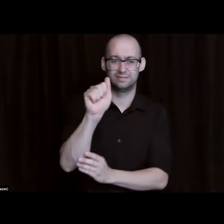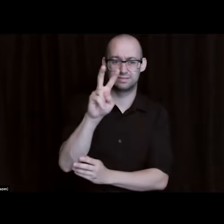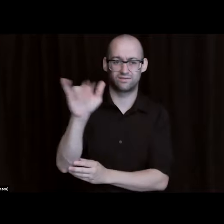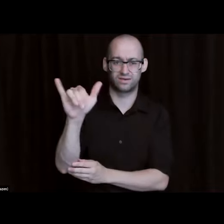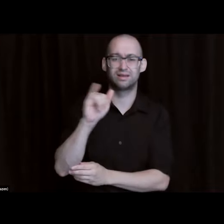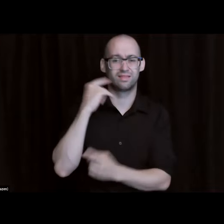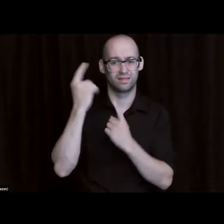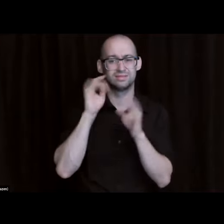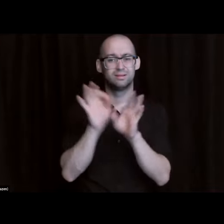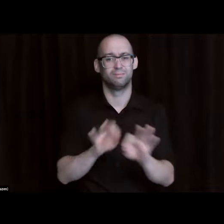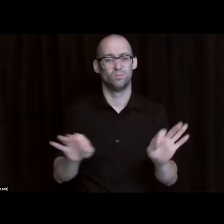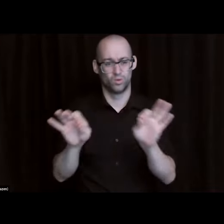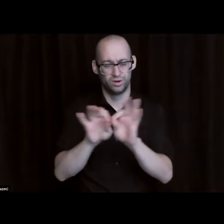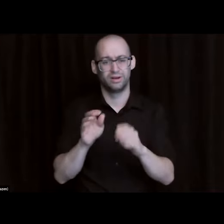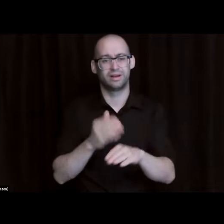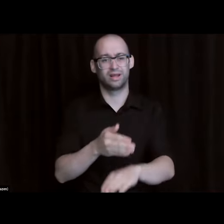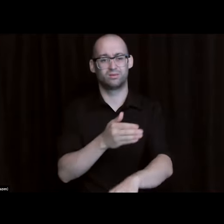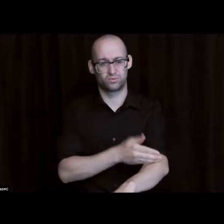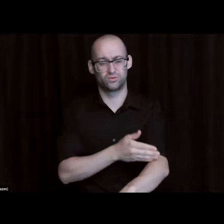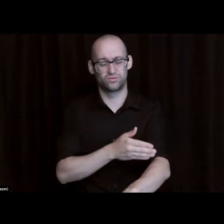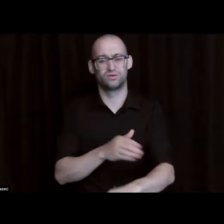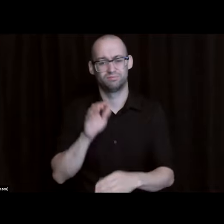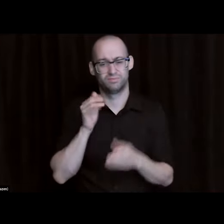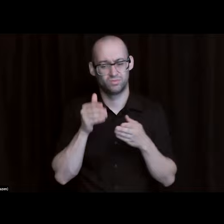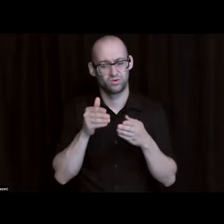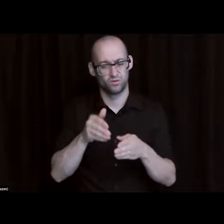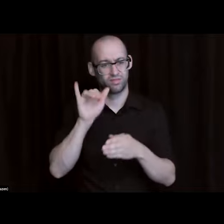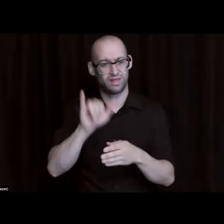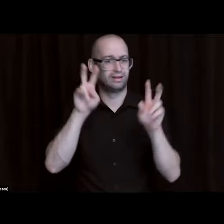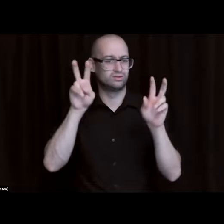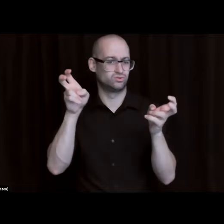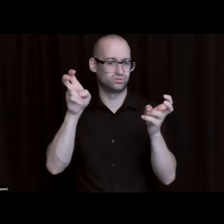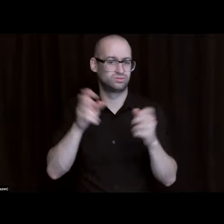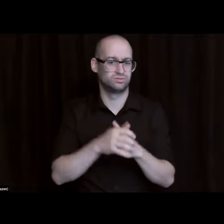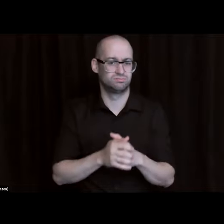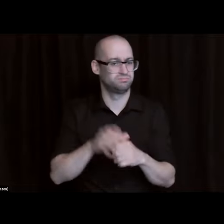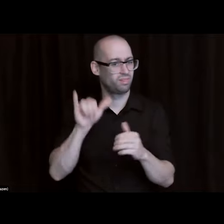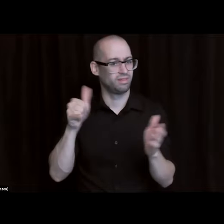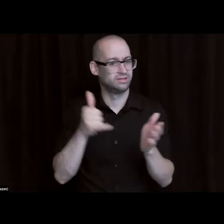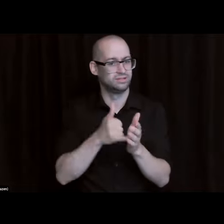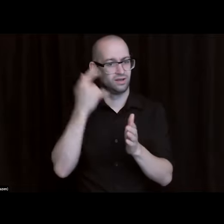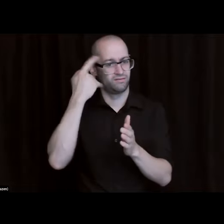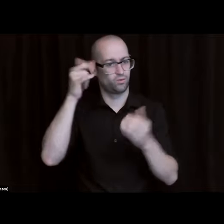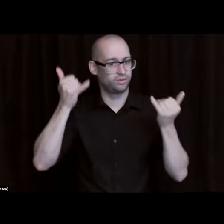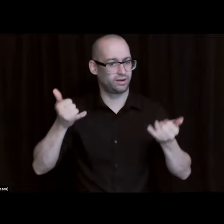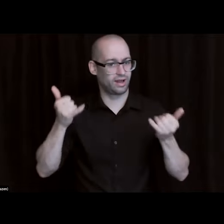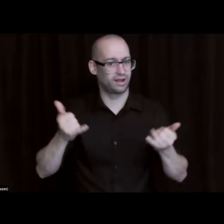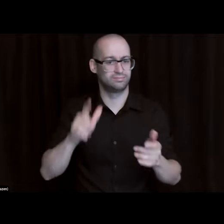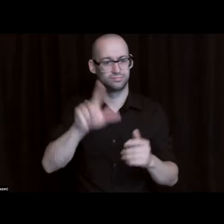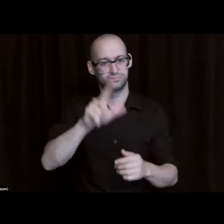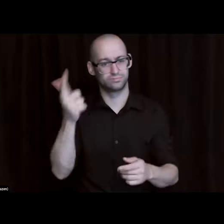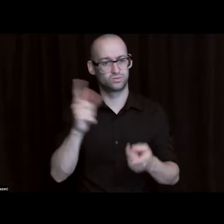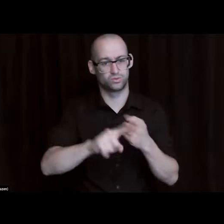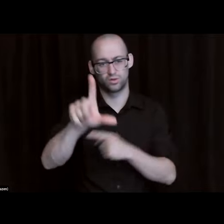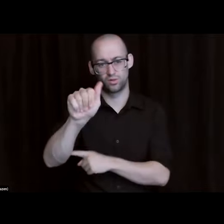increase the investment in these needs and organizations that are working on these issues. And that's all I have to say for today. And then I'll pass it to